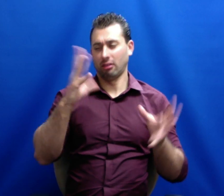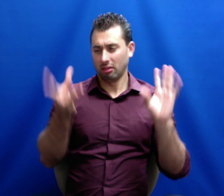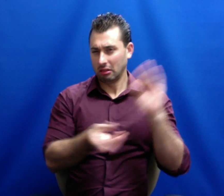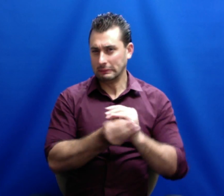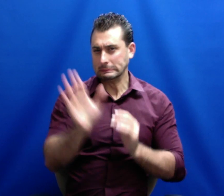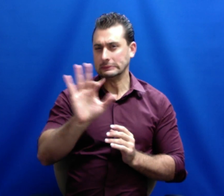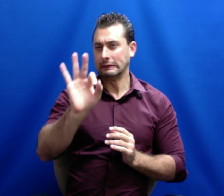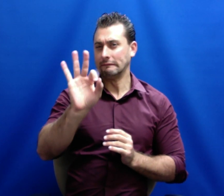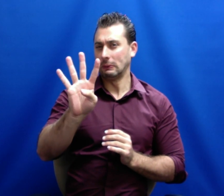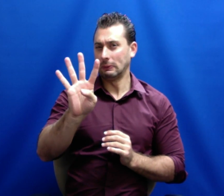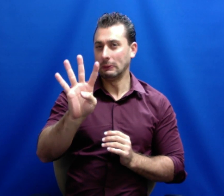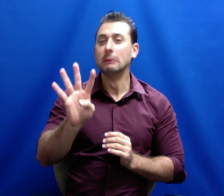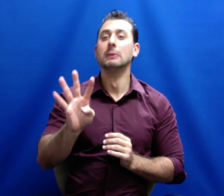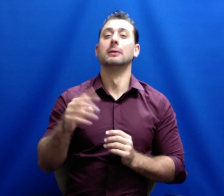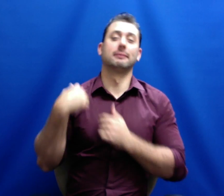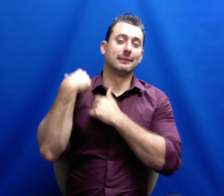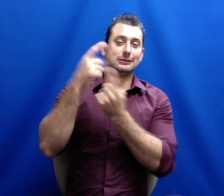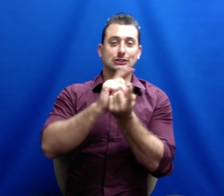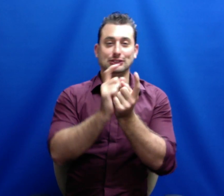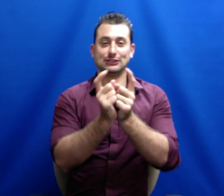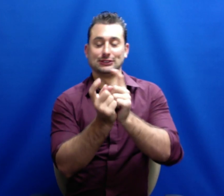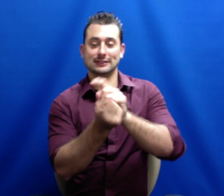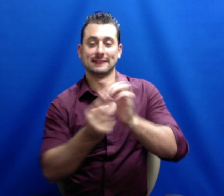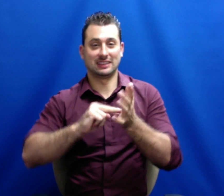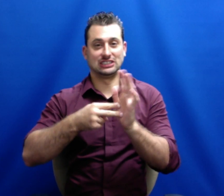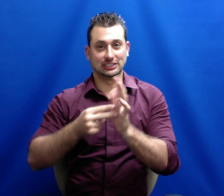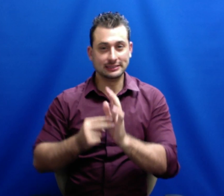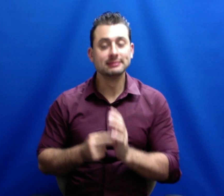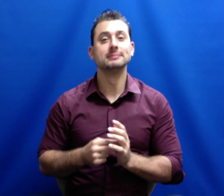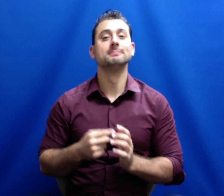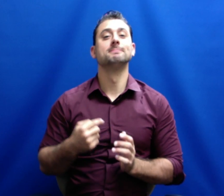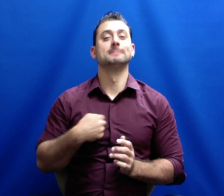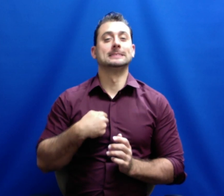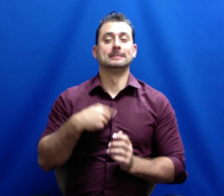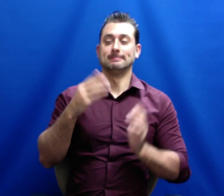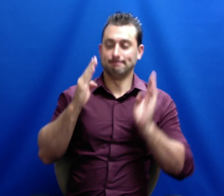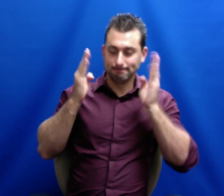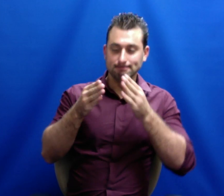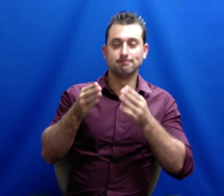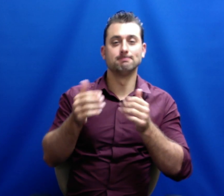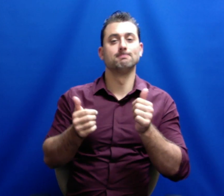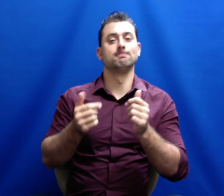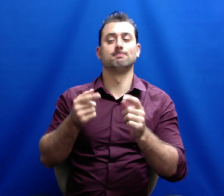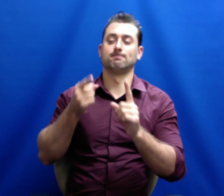include, there's probably about 94 different changes to the definition since its inception.